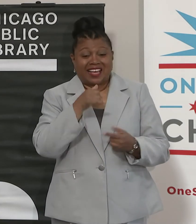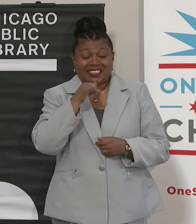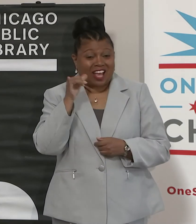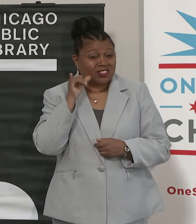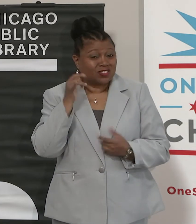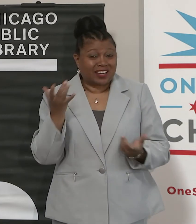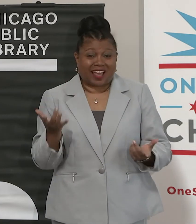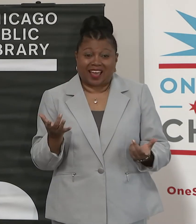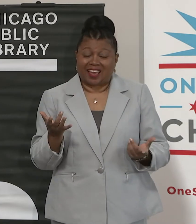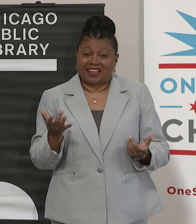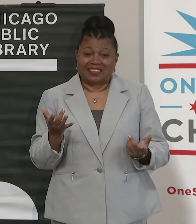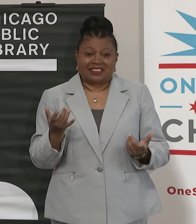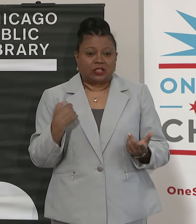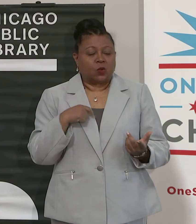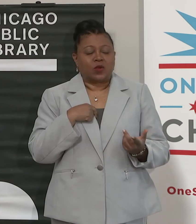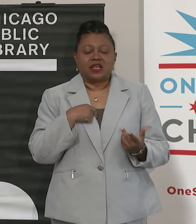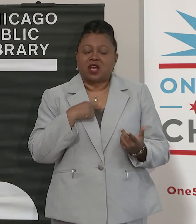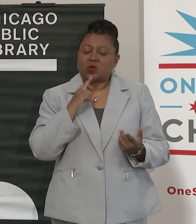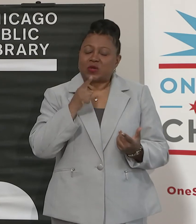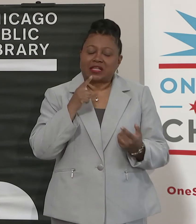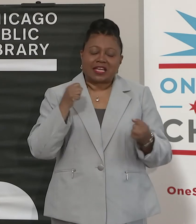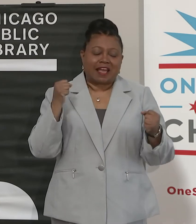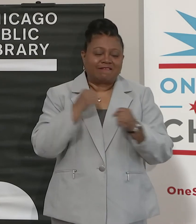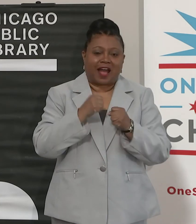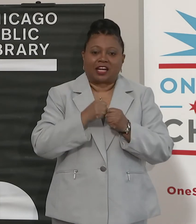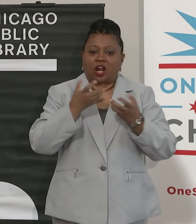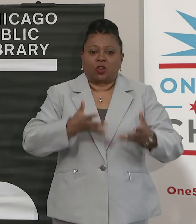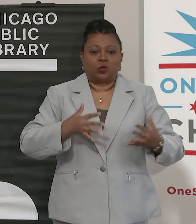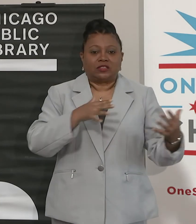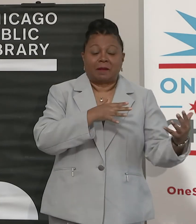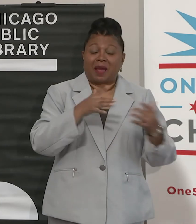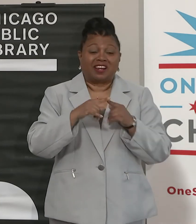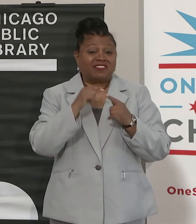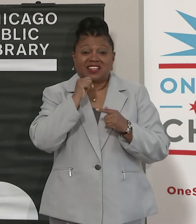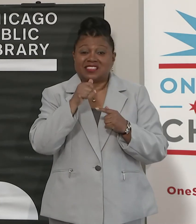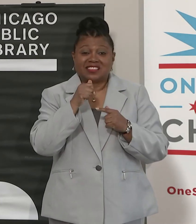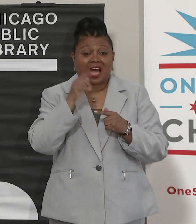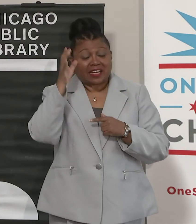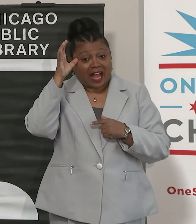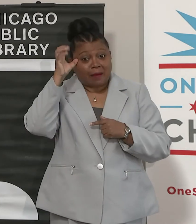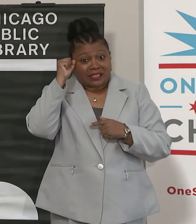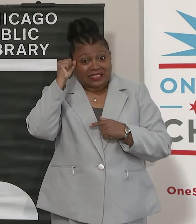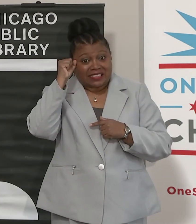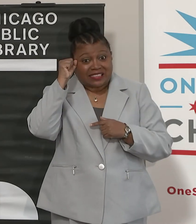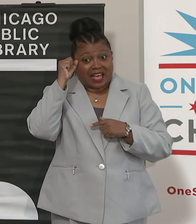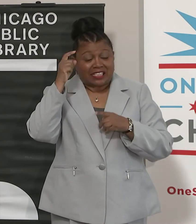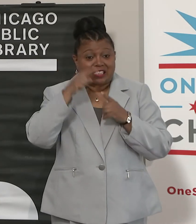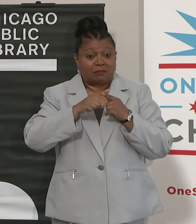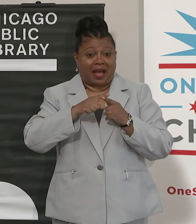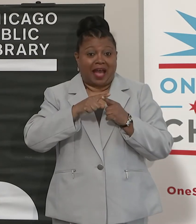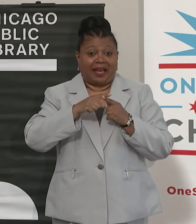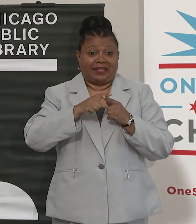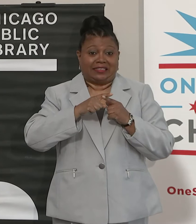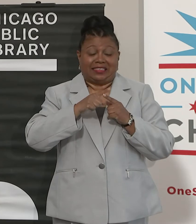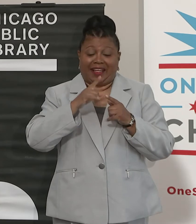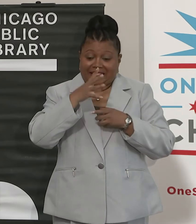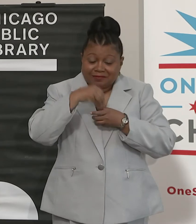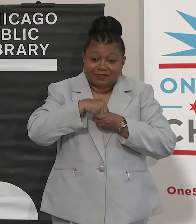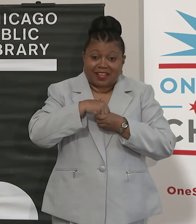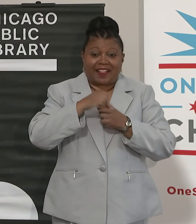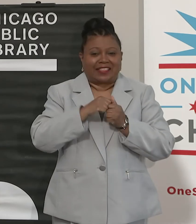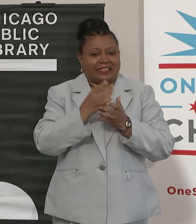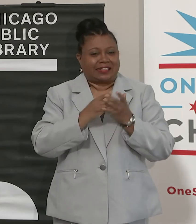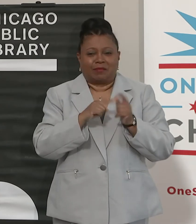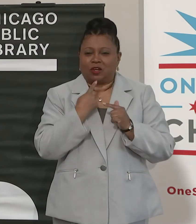yesterday, we are ultimately fighting a losing battle if there is not common sense gun control. This is something